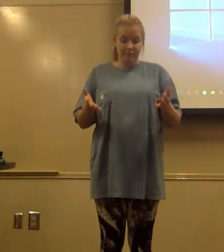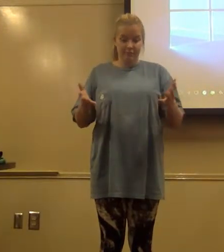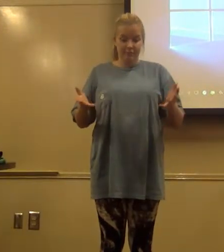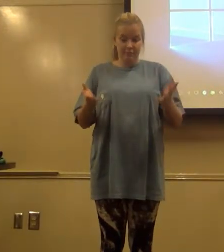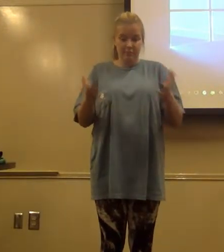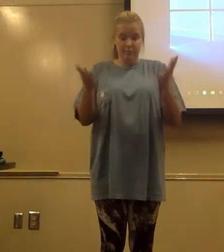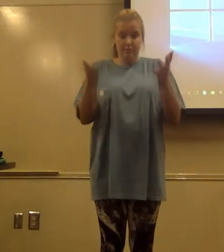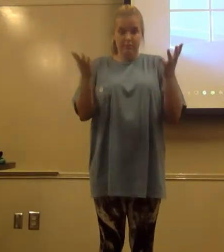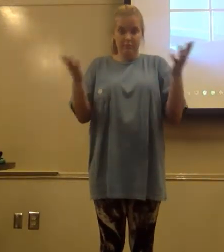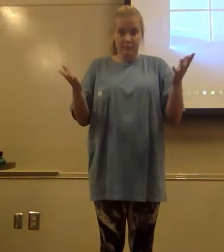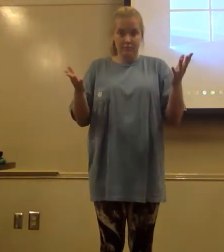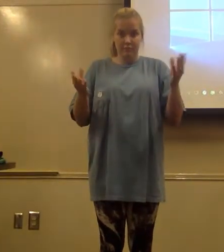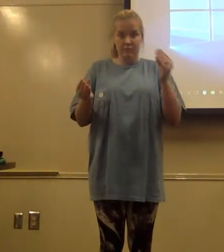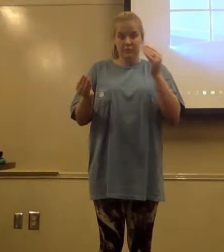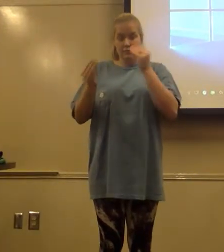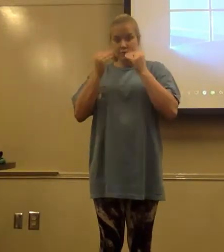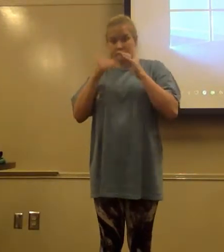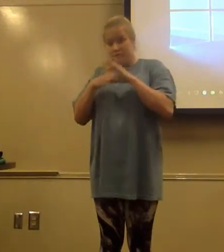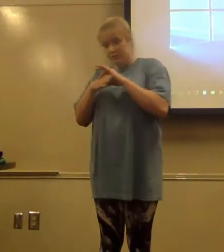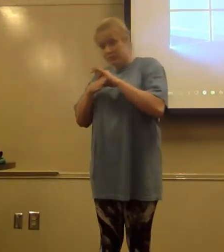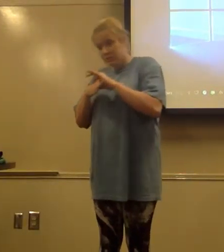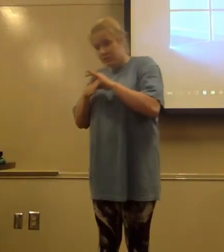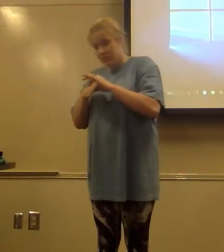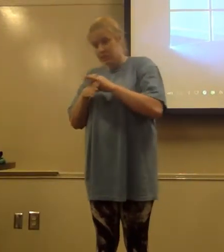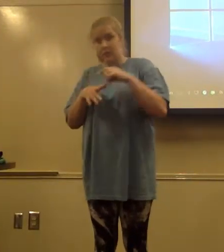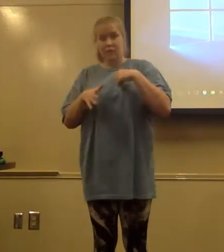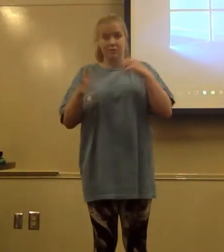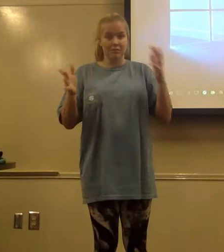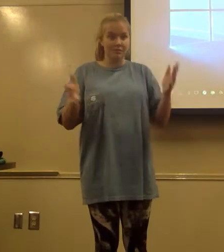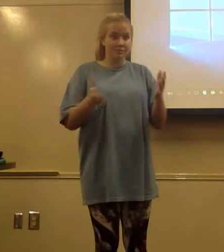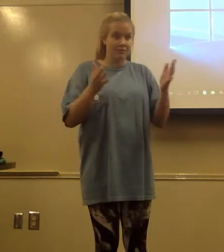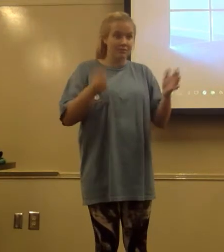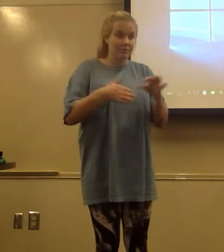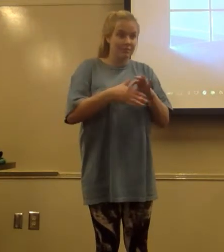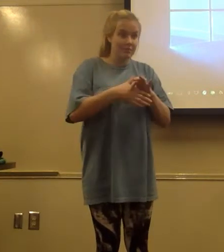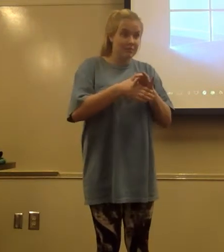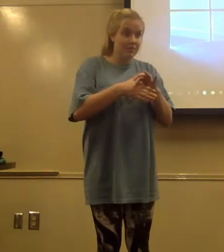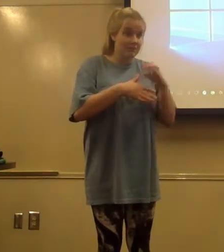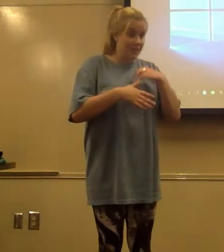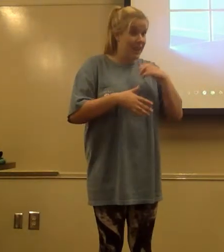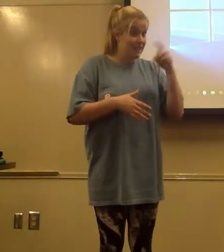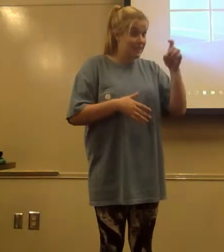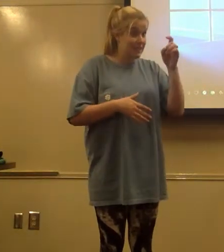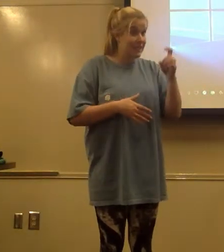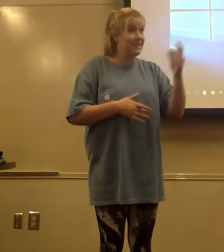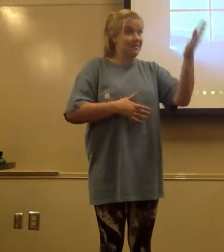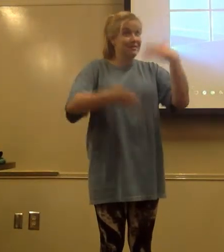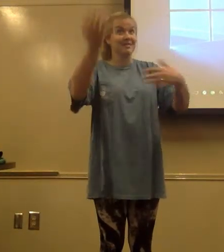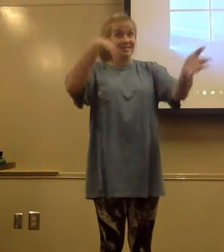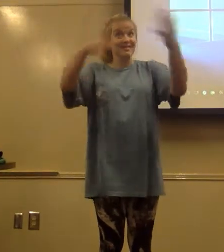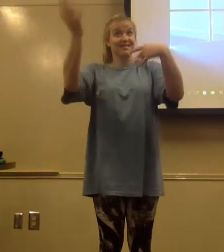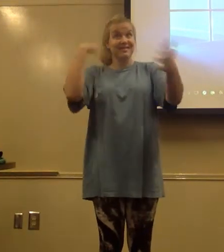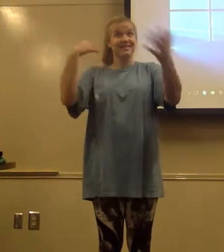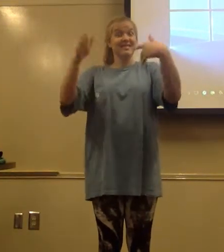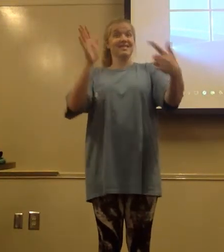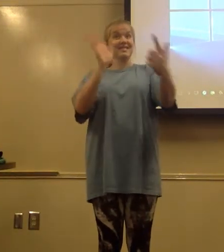meat and junk food industry to sue me. I could use the extra traffic. Are you worried though? Because you do realise you're messing